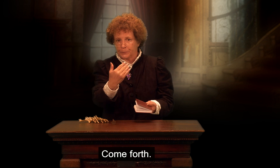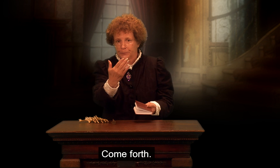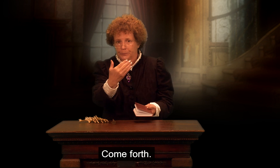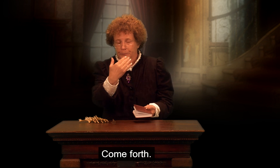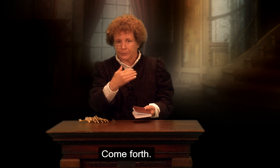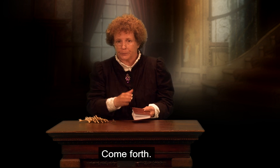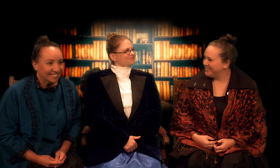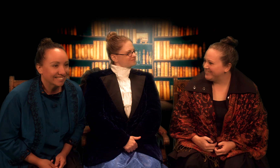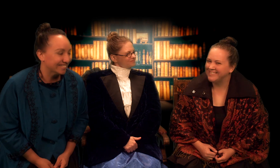Come forth.